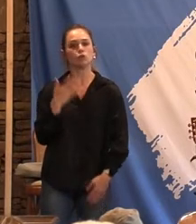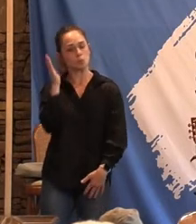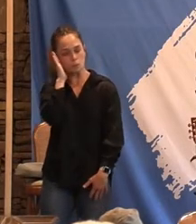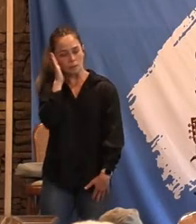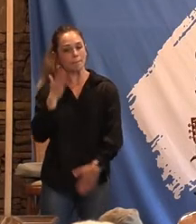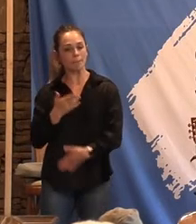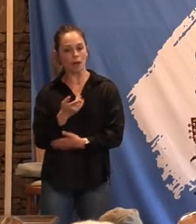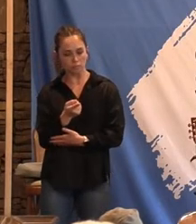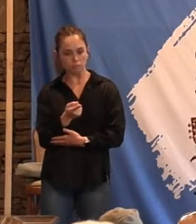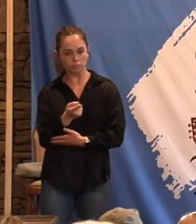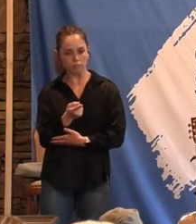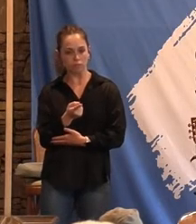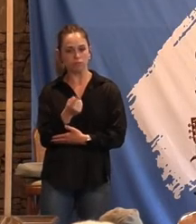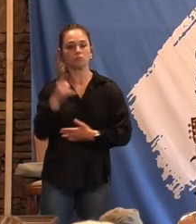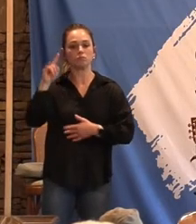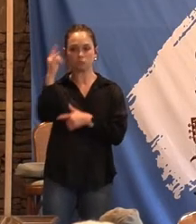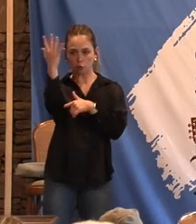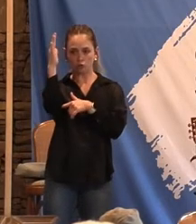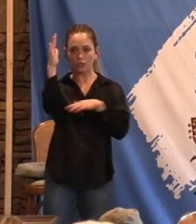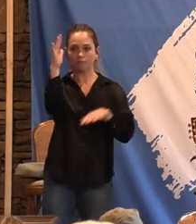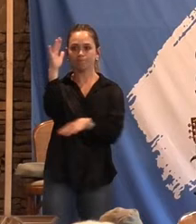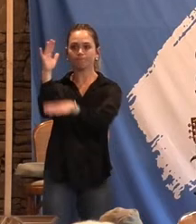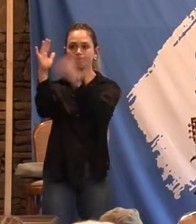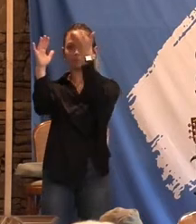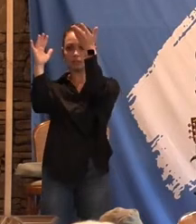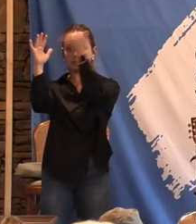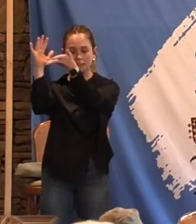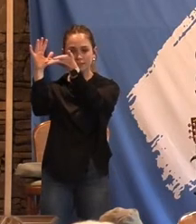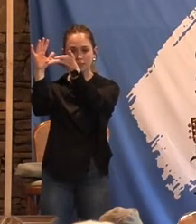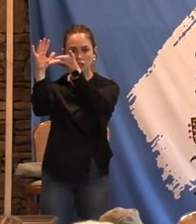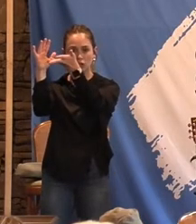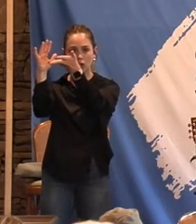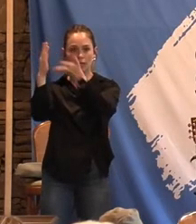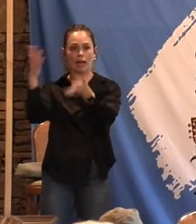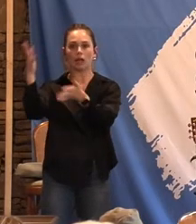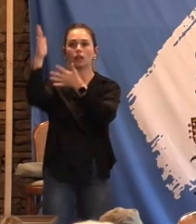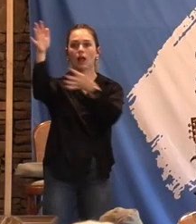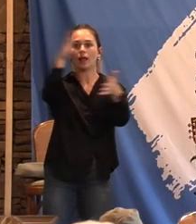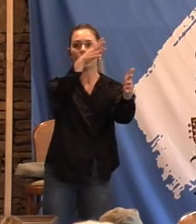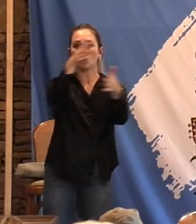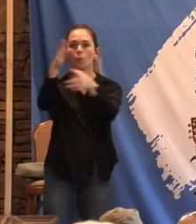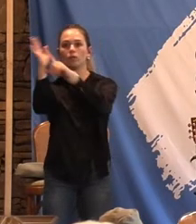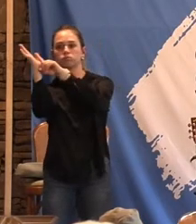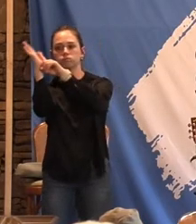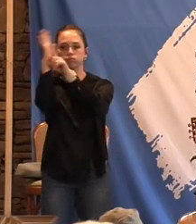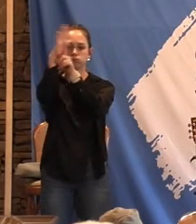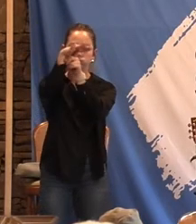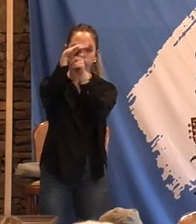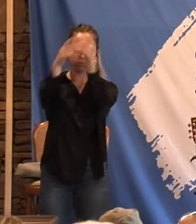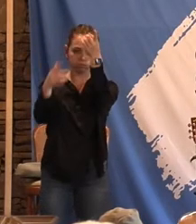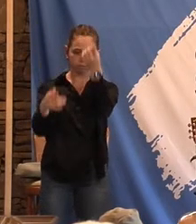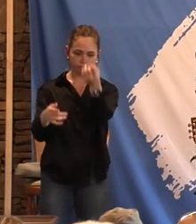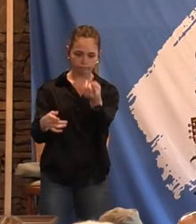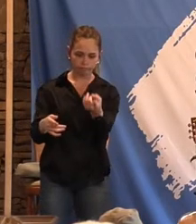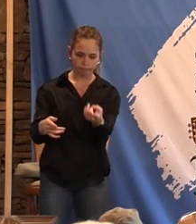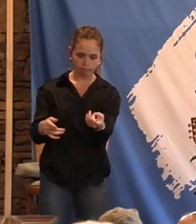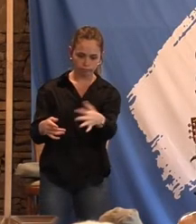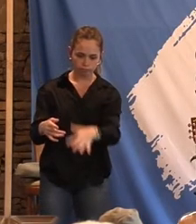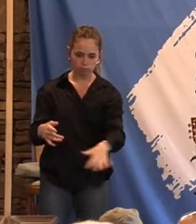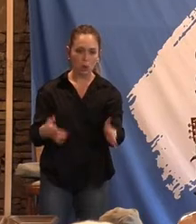cradle, take her to the top of the tree, leave her there, and let the wind knock her down, plummeting her to the